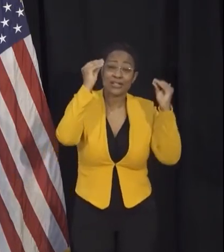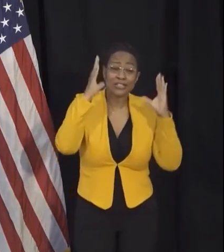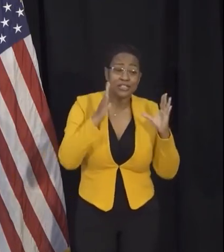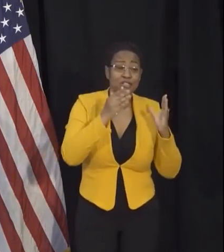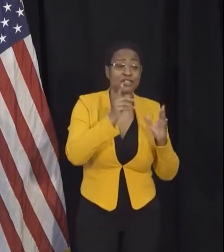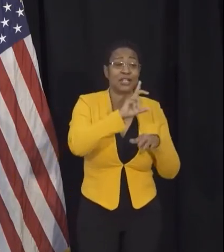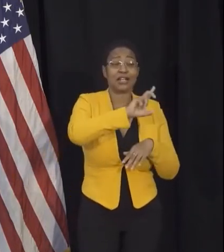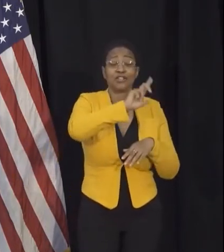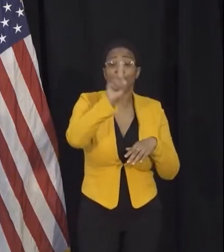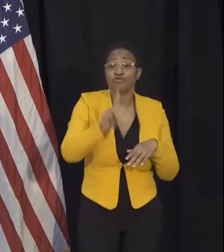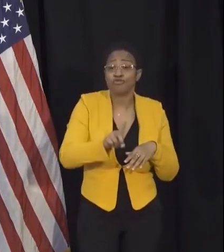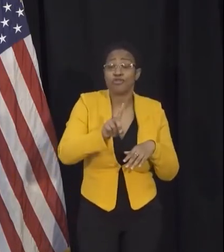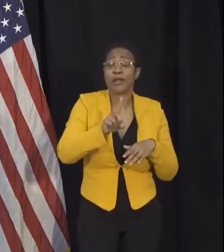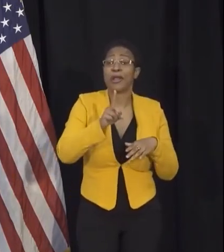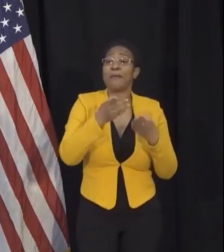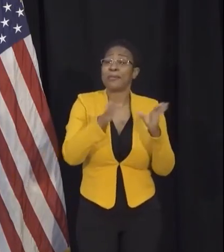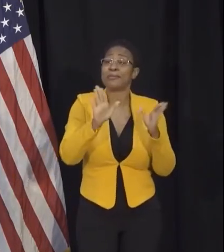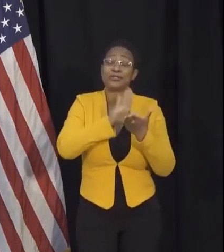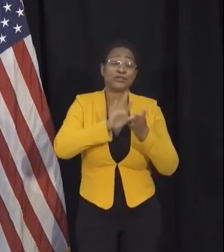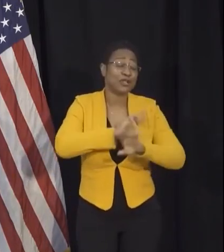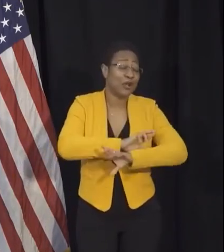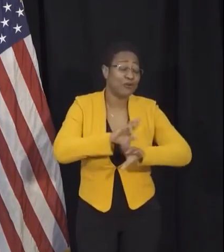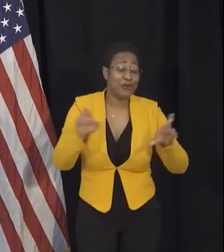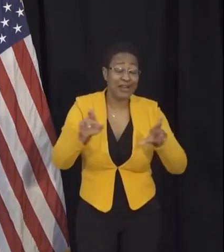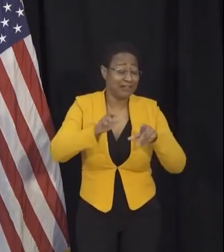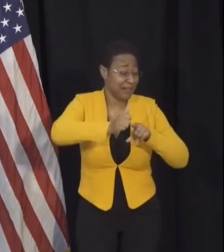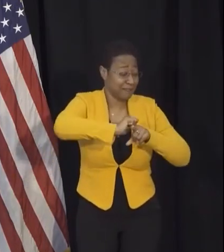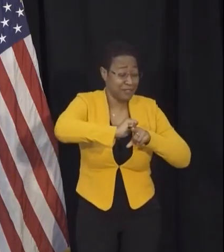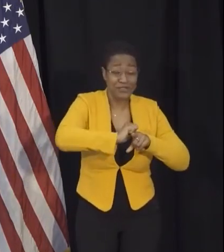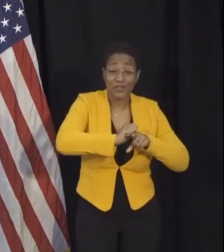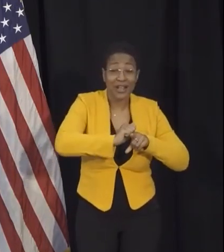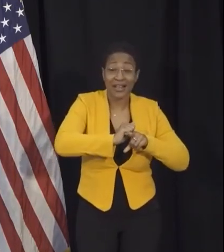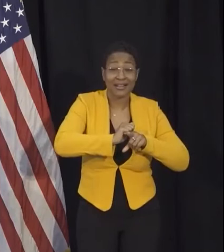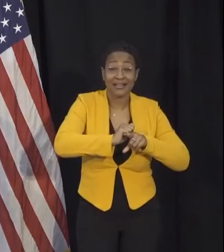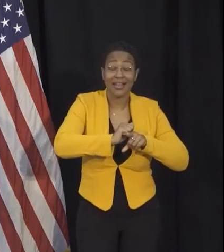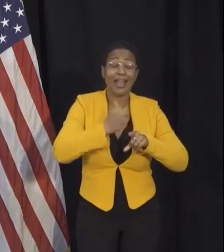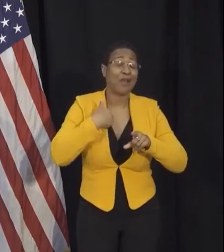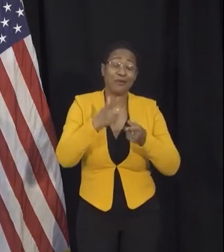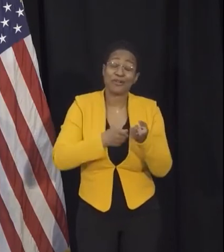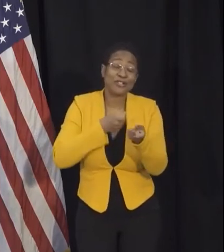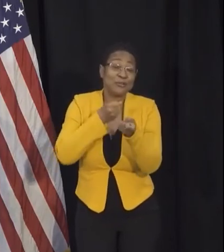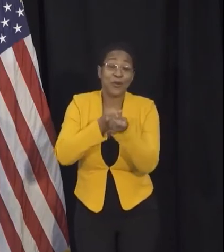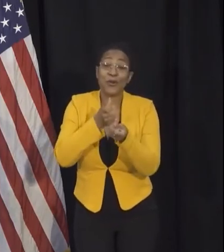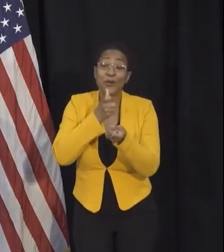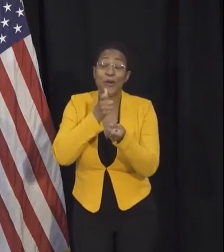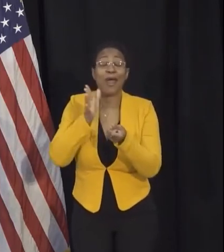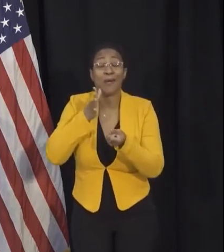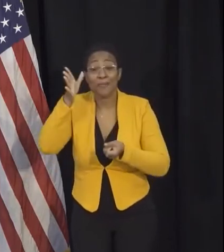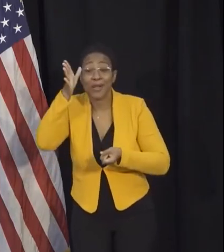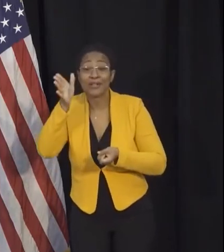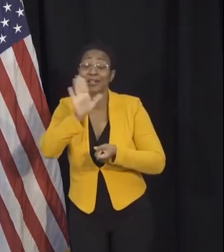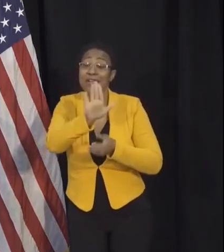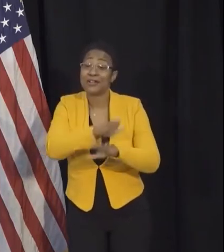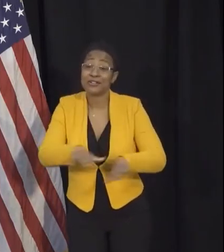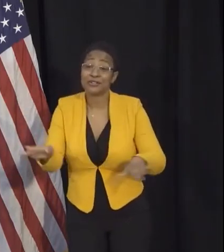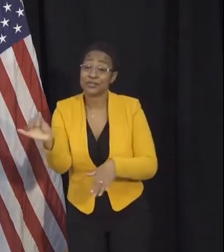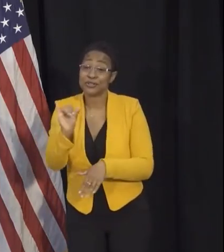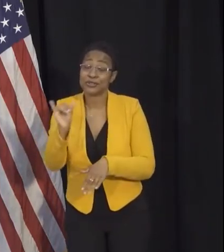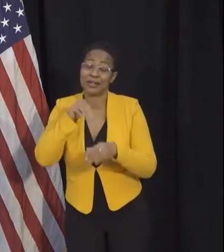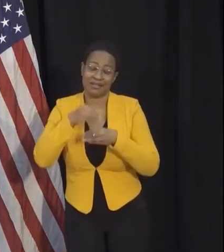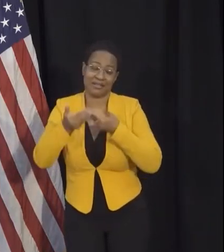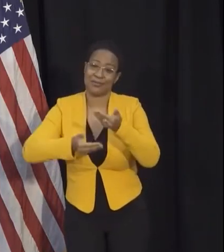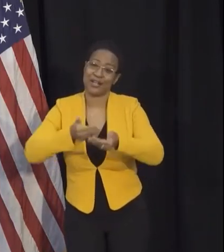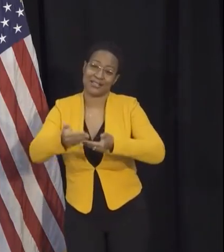Public Schools Community District are ready, they've been trained, and we're ready to support parents as well as their children in